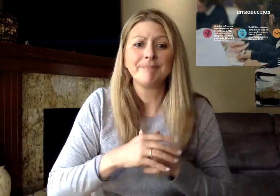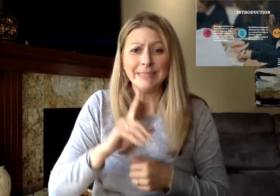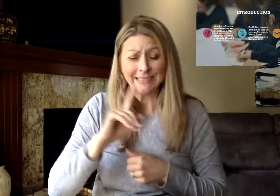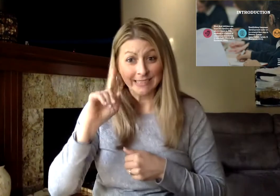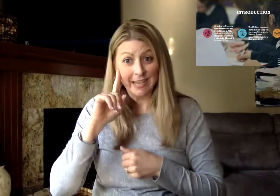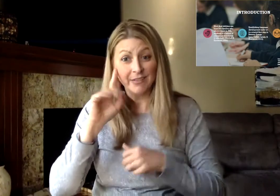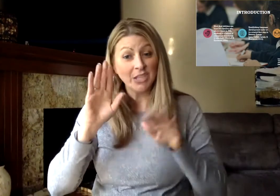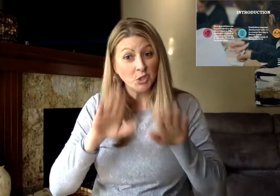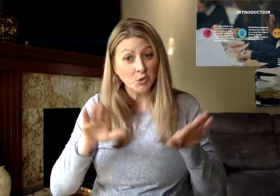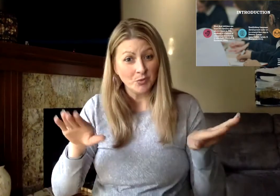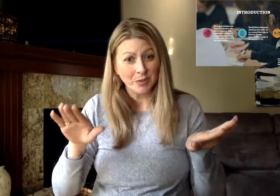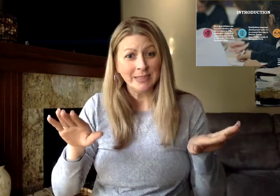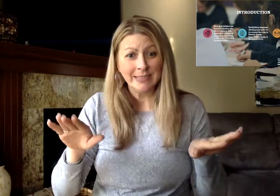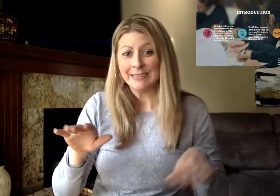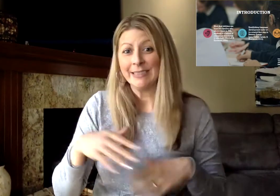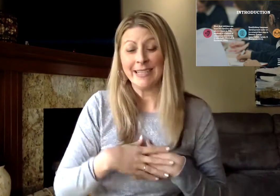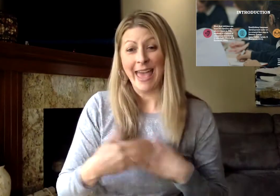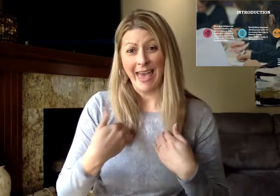Introduction. Deaf children,